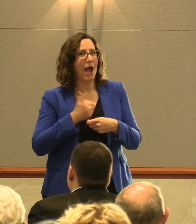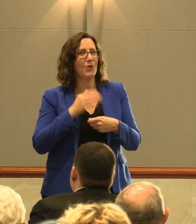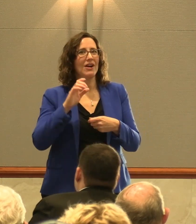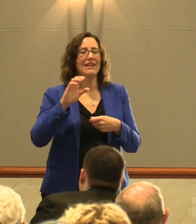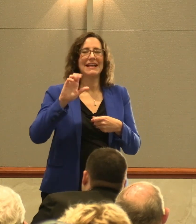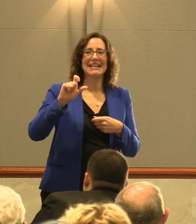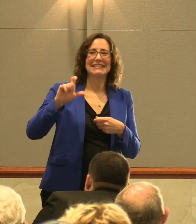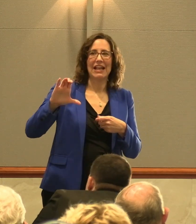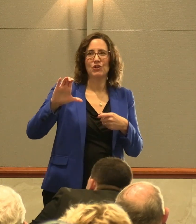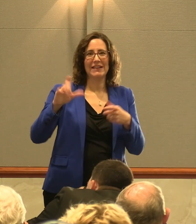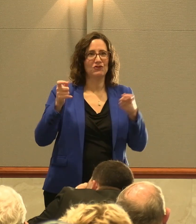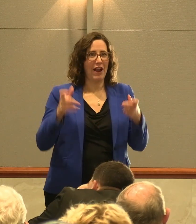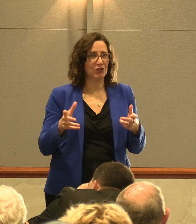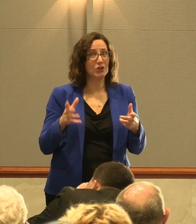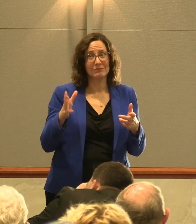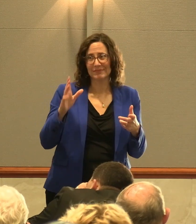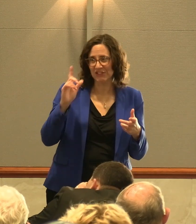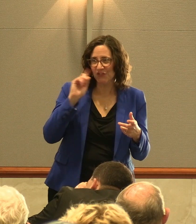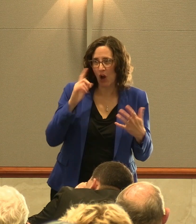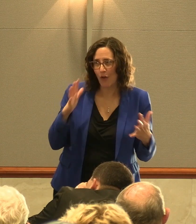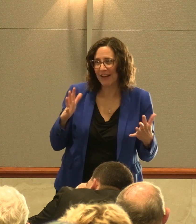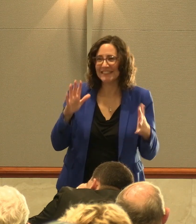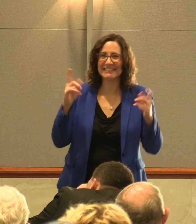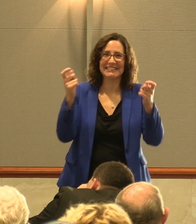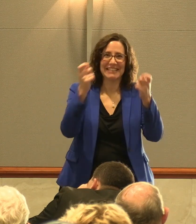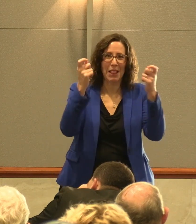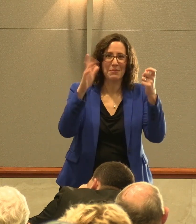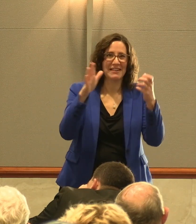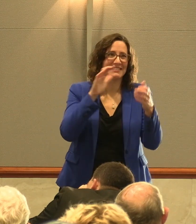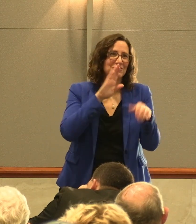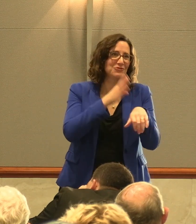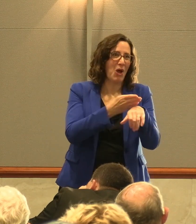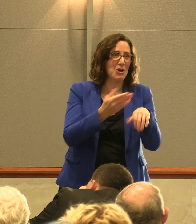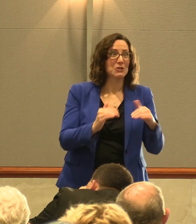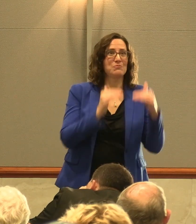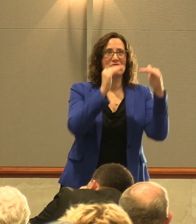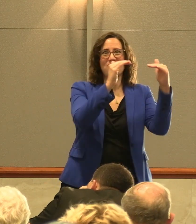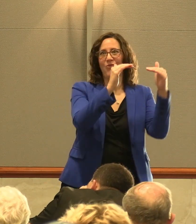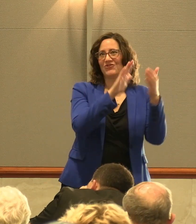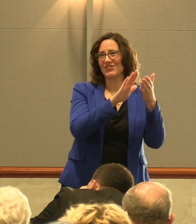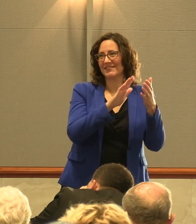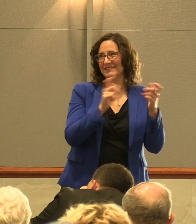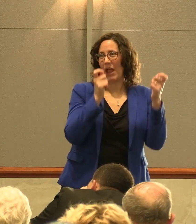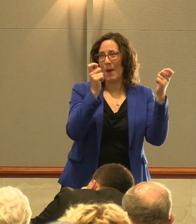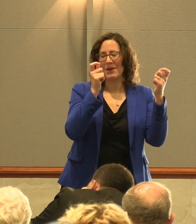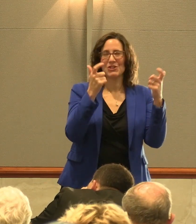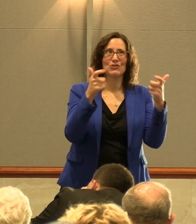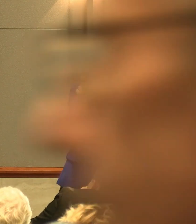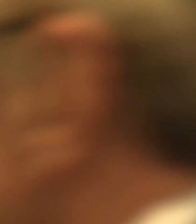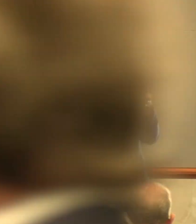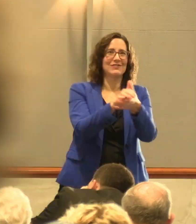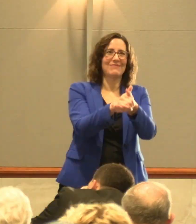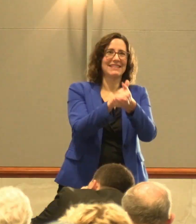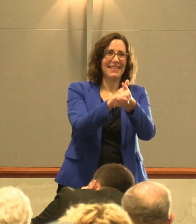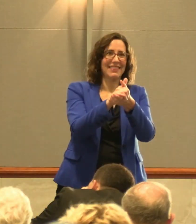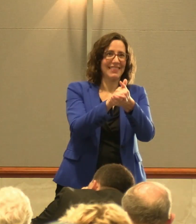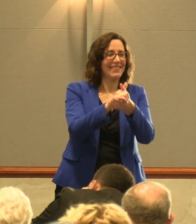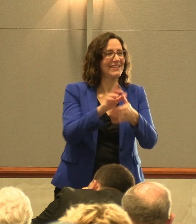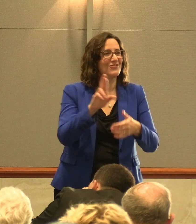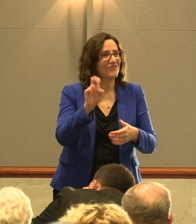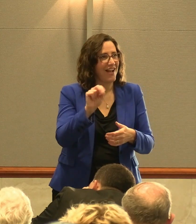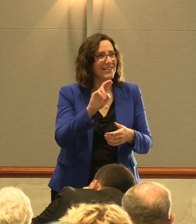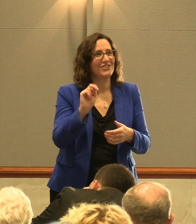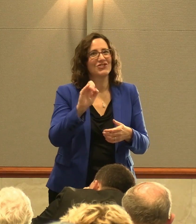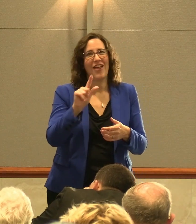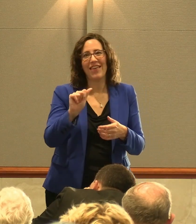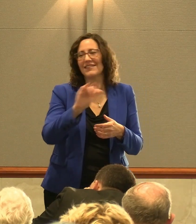Executive Director, who is, as you've heard, celebrating his daughter's promotion ceremony. Huge mazzles to Ron and Michelle